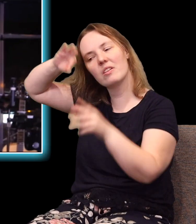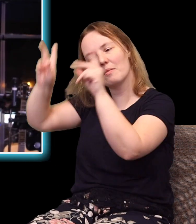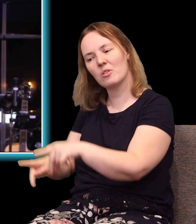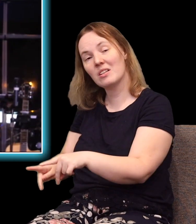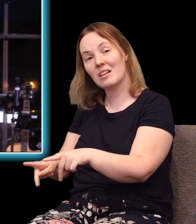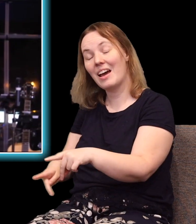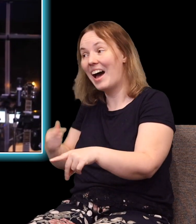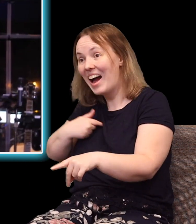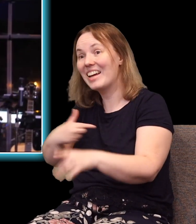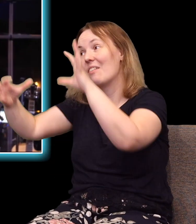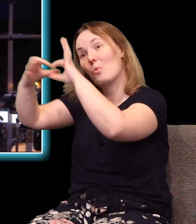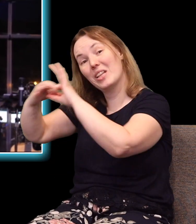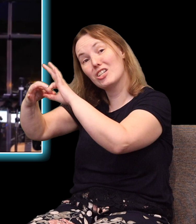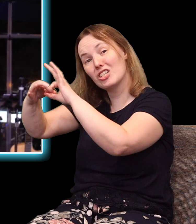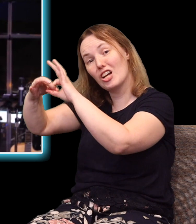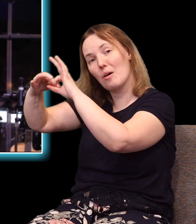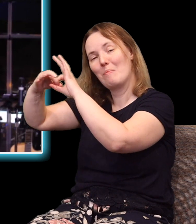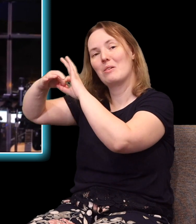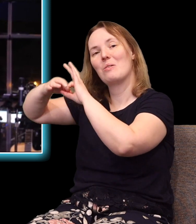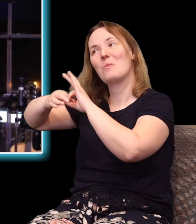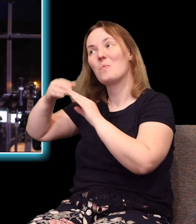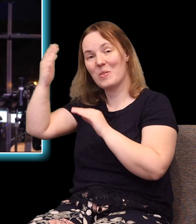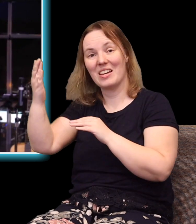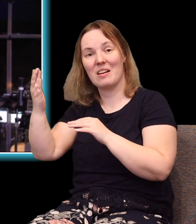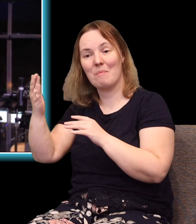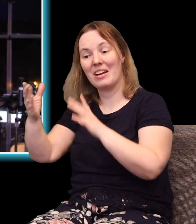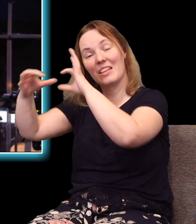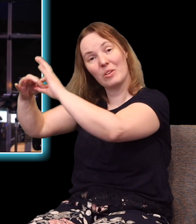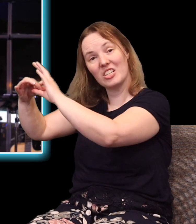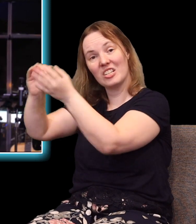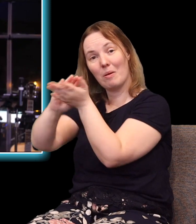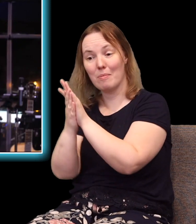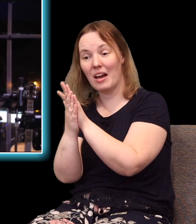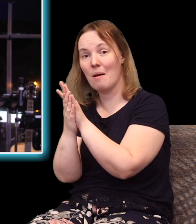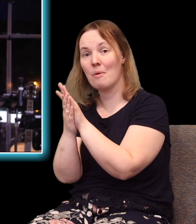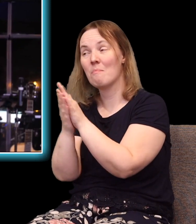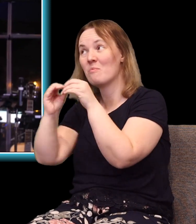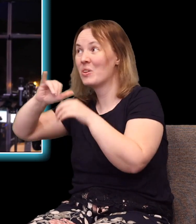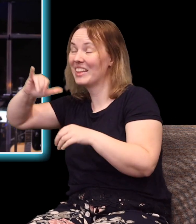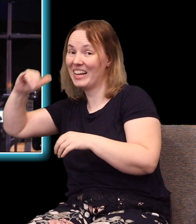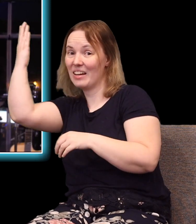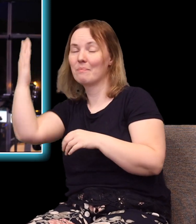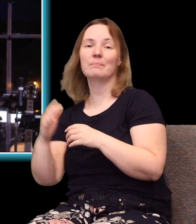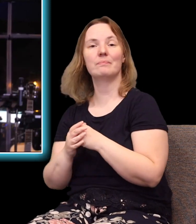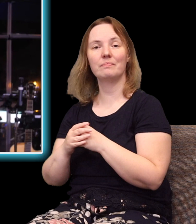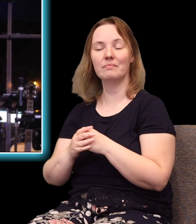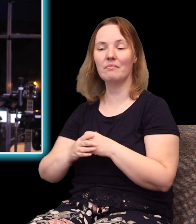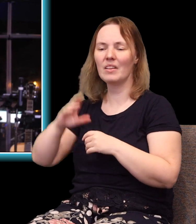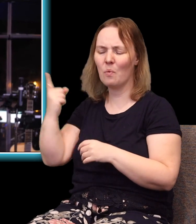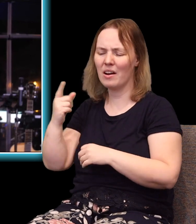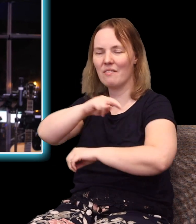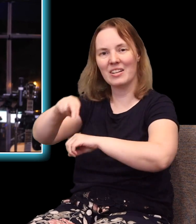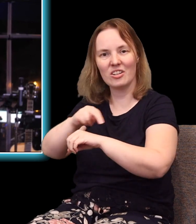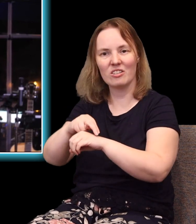person, I can have a relationship with him. And it's in that relationship that I actually become more like him.